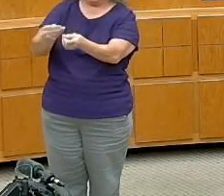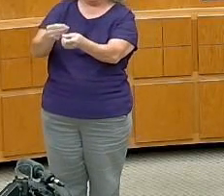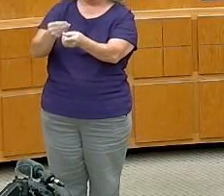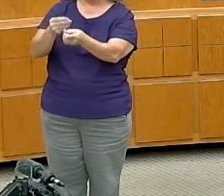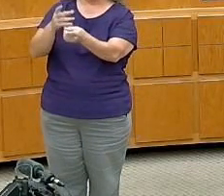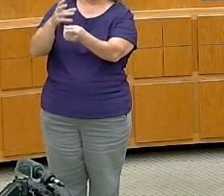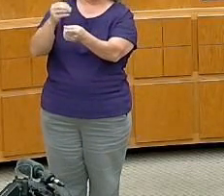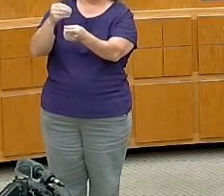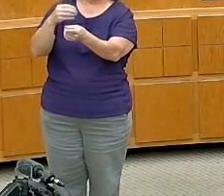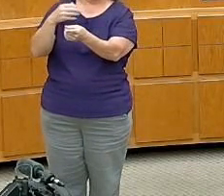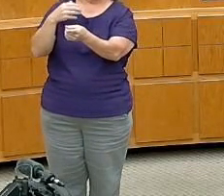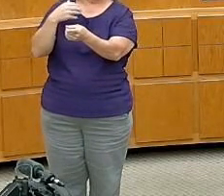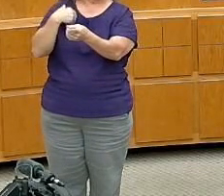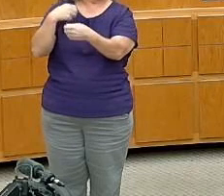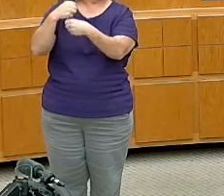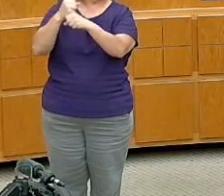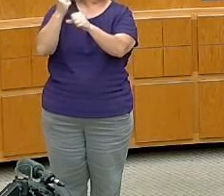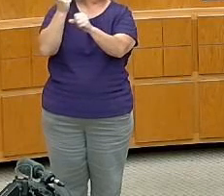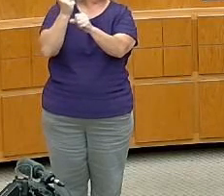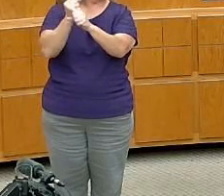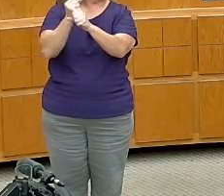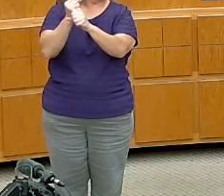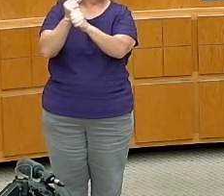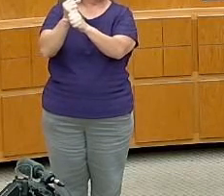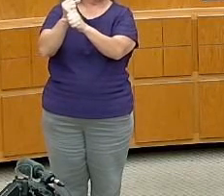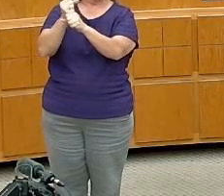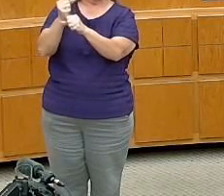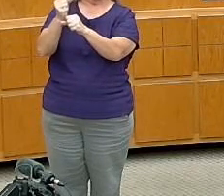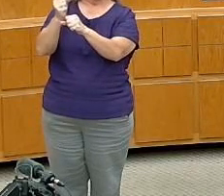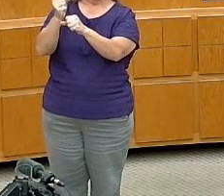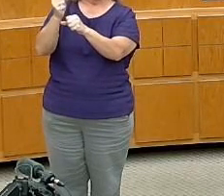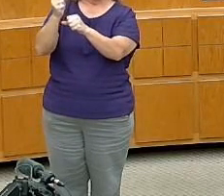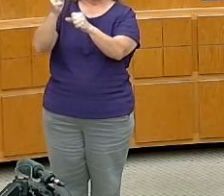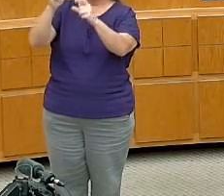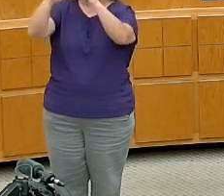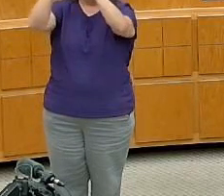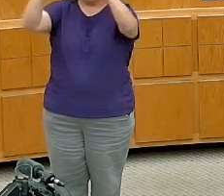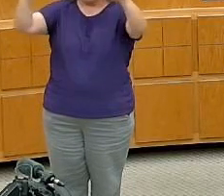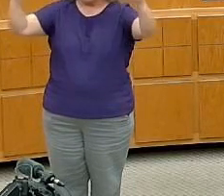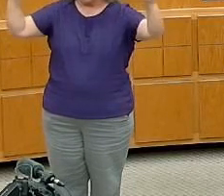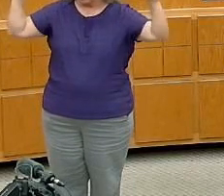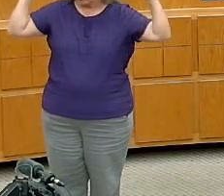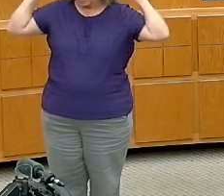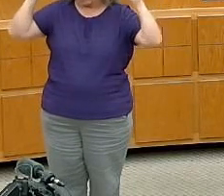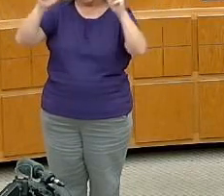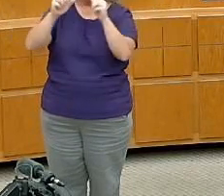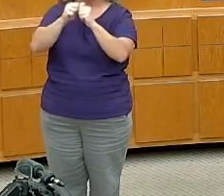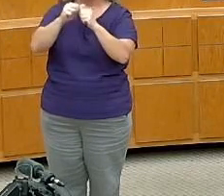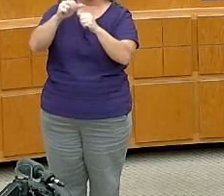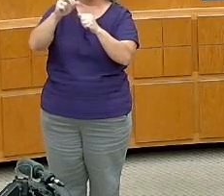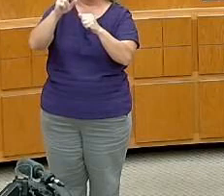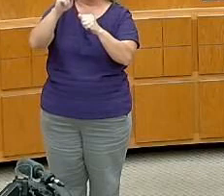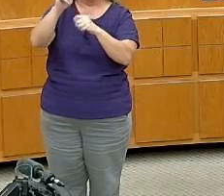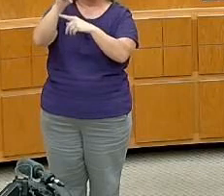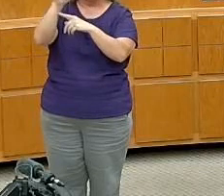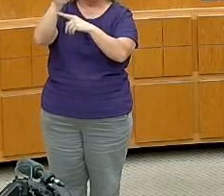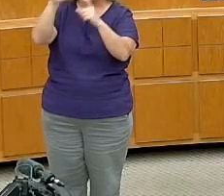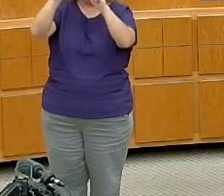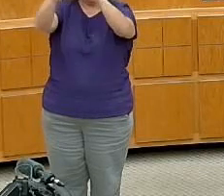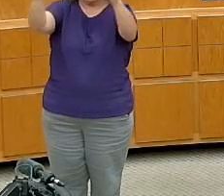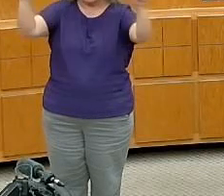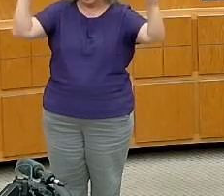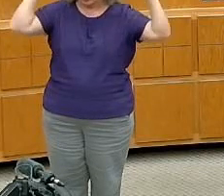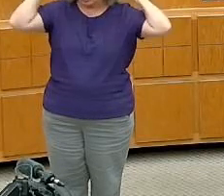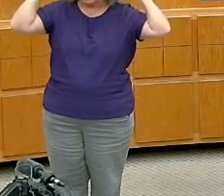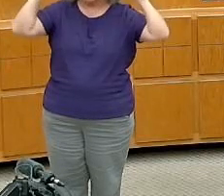a crown of noodles that are about 6 feet out, so that I guess he could, whenever he was walking, if somebody touched that noodle, they were too close to him. And